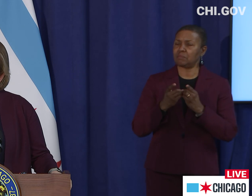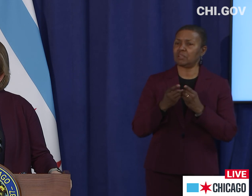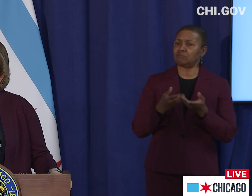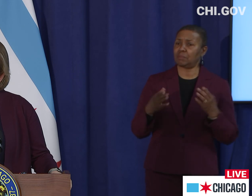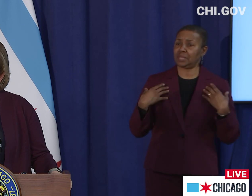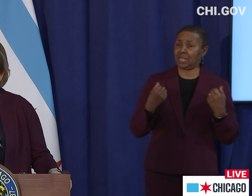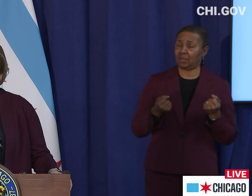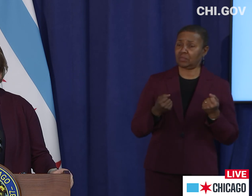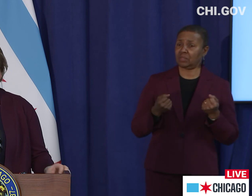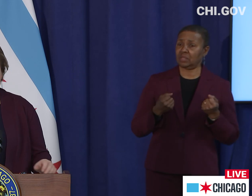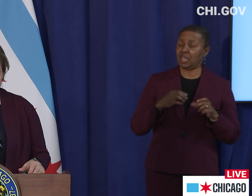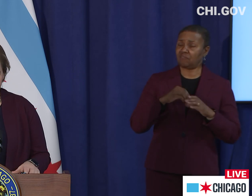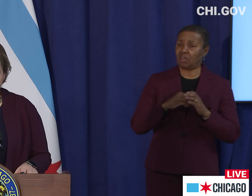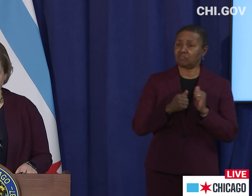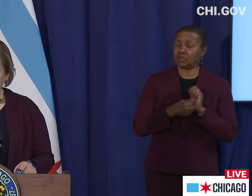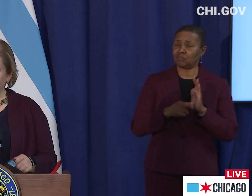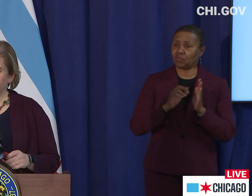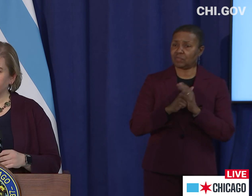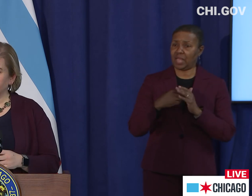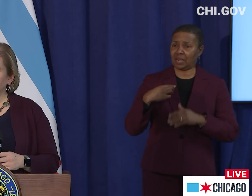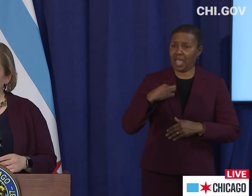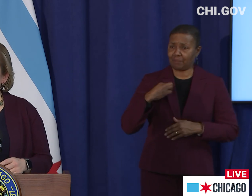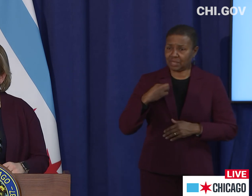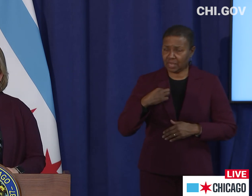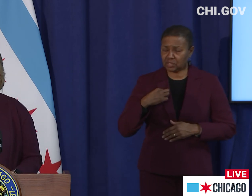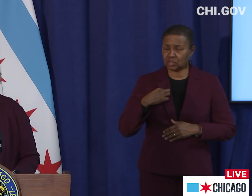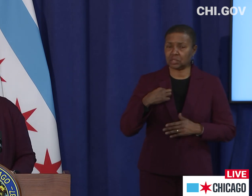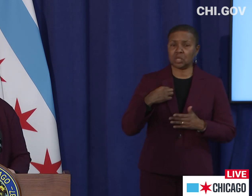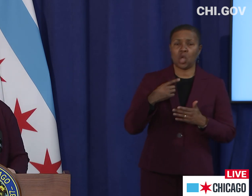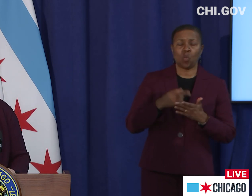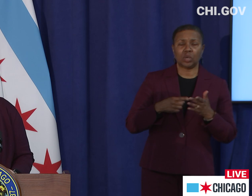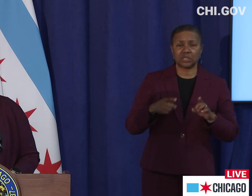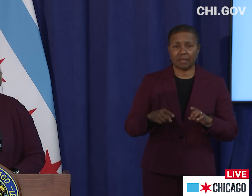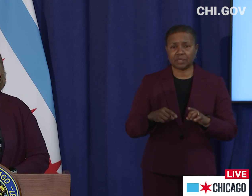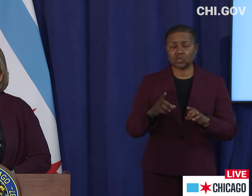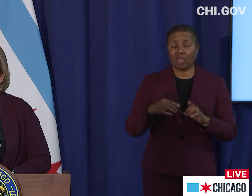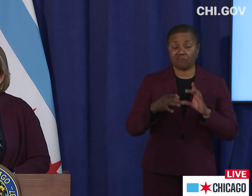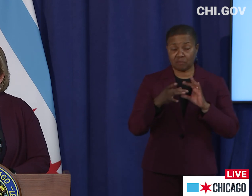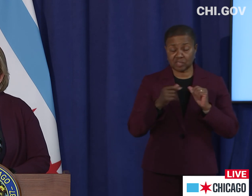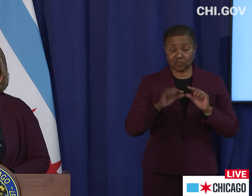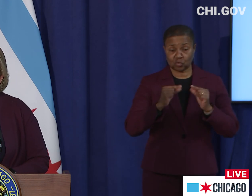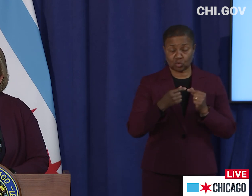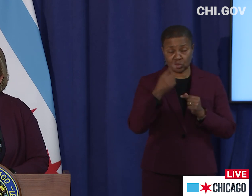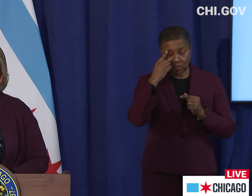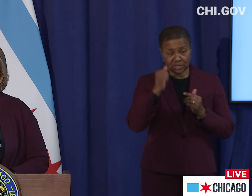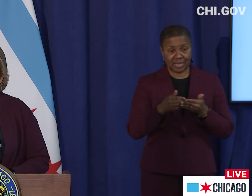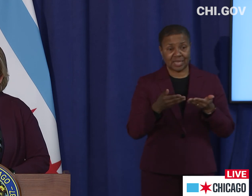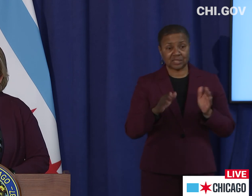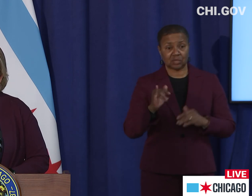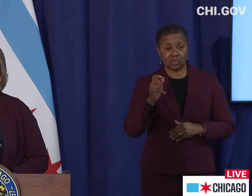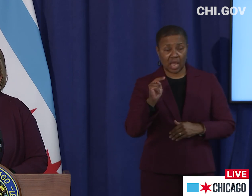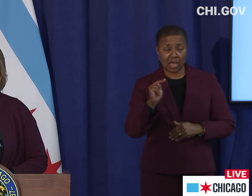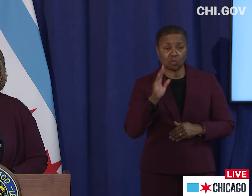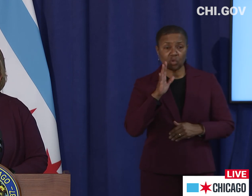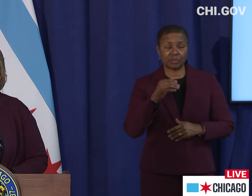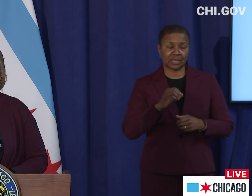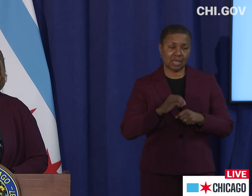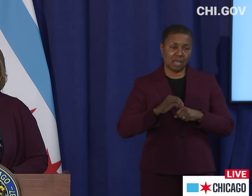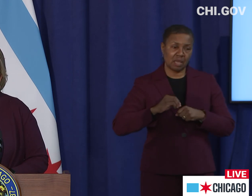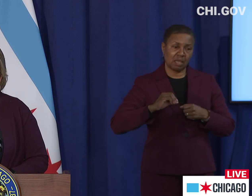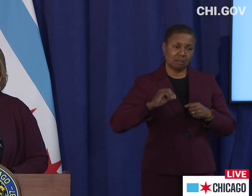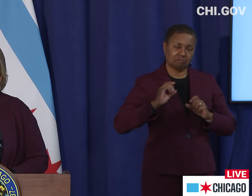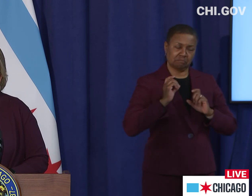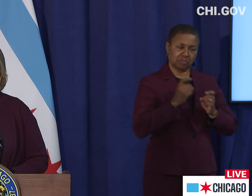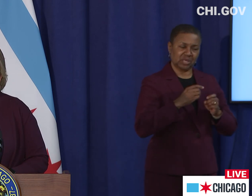that application? Where are you in the process? Do you have a message to these groups who feel that General Iron will be putting harmful